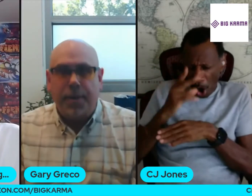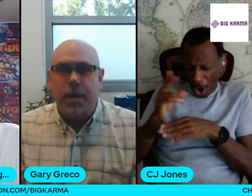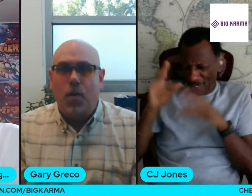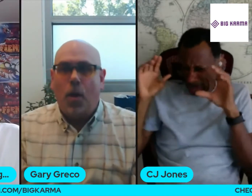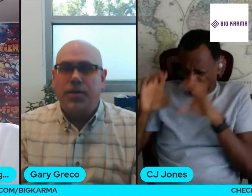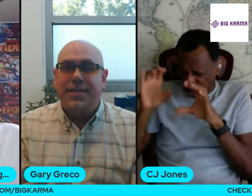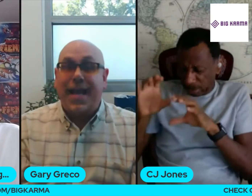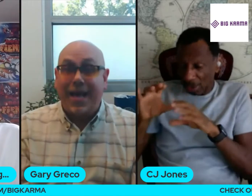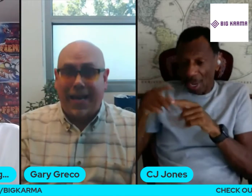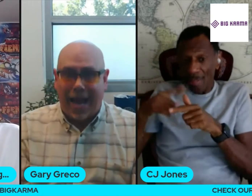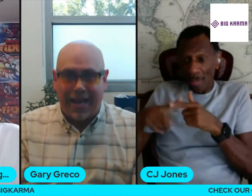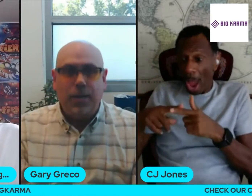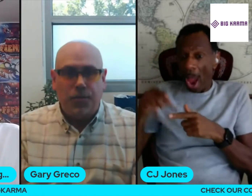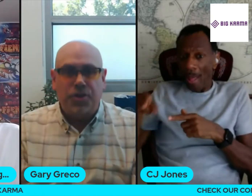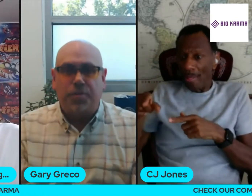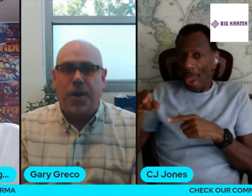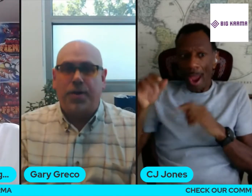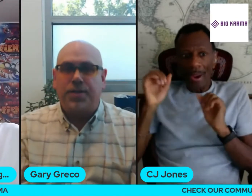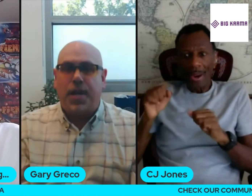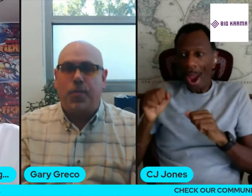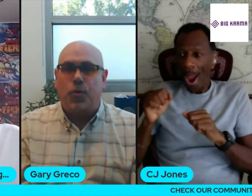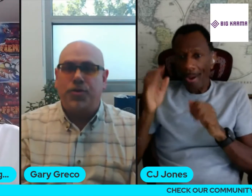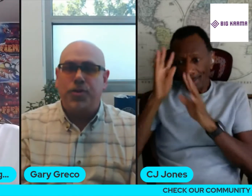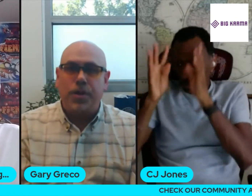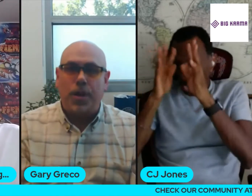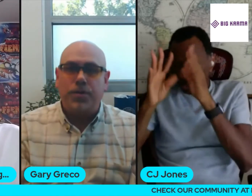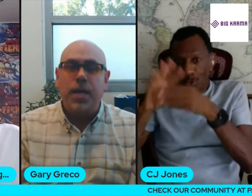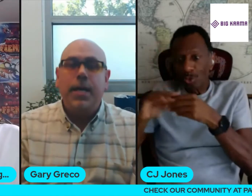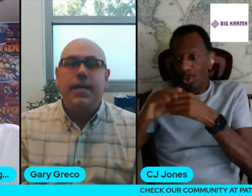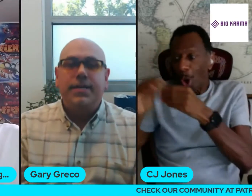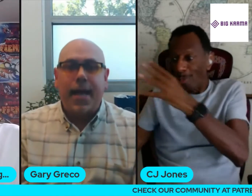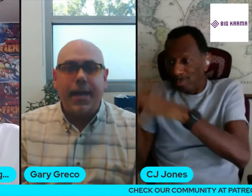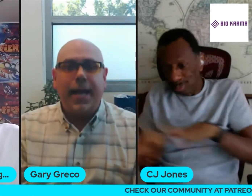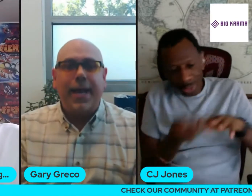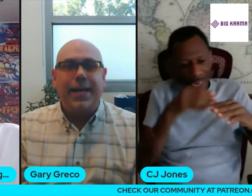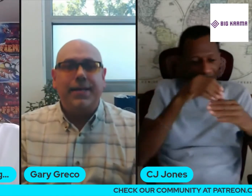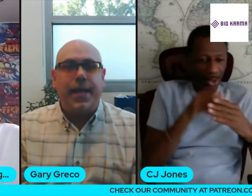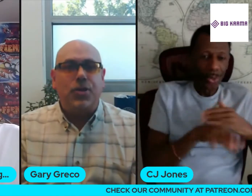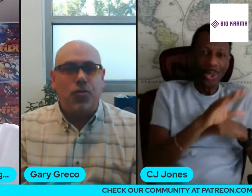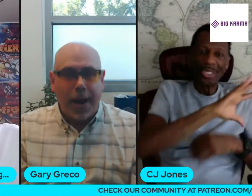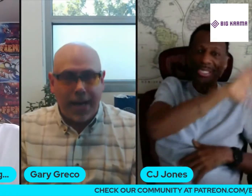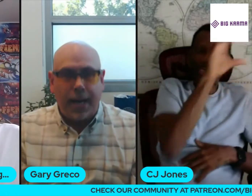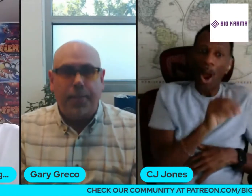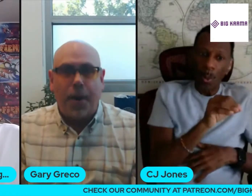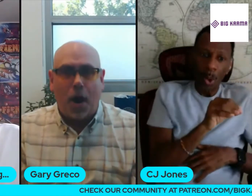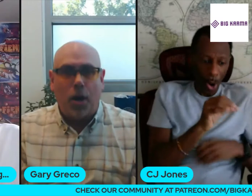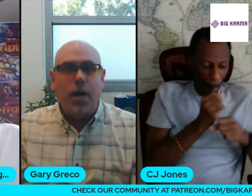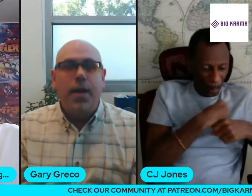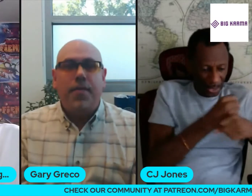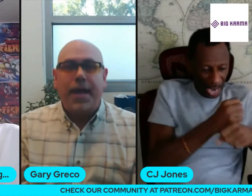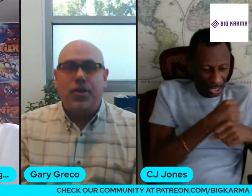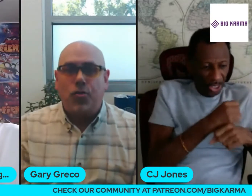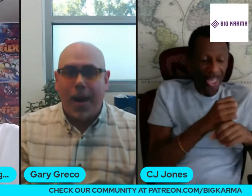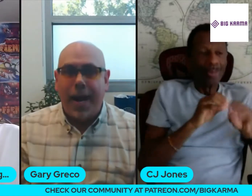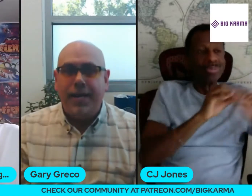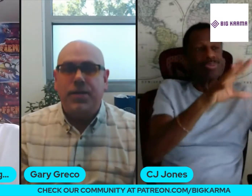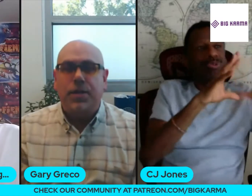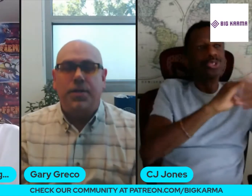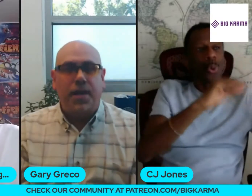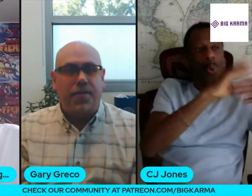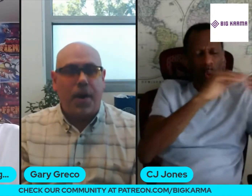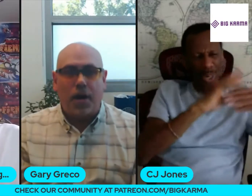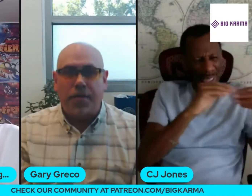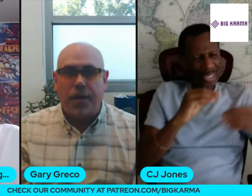my company called Signlight, which is a part of Sign World Studios, Signlight is a training part that